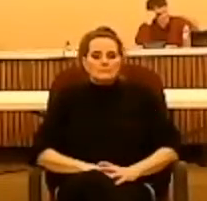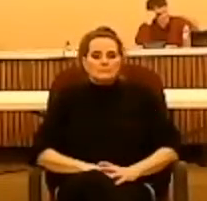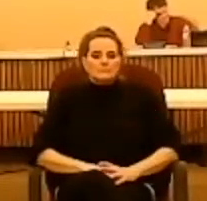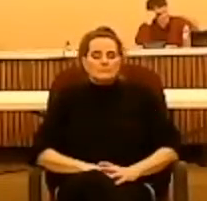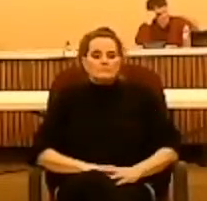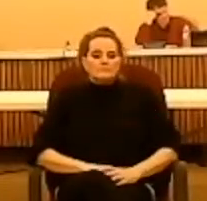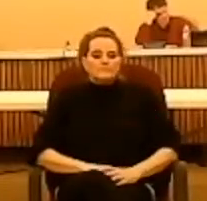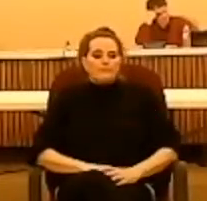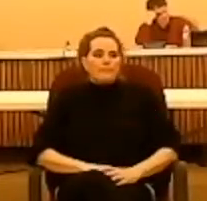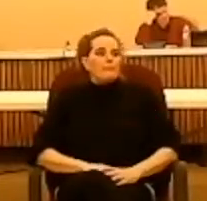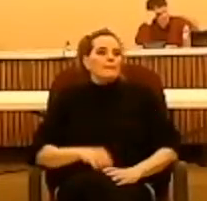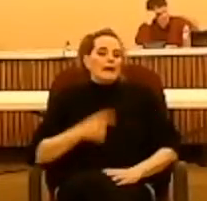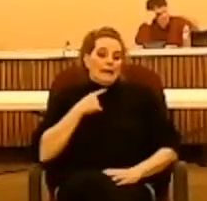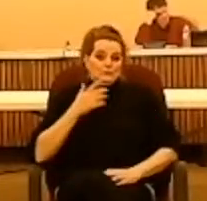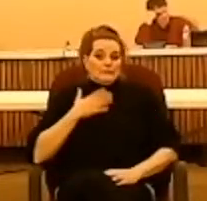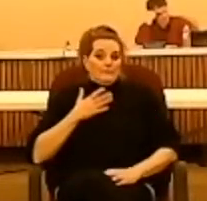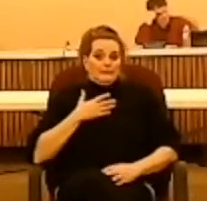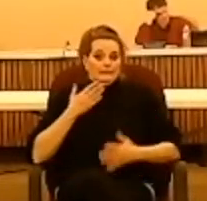Being purchased local. Right.